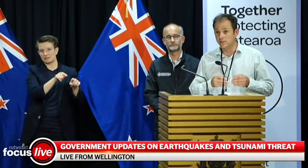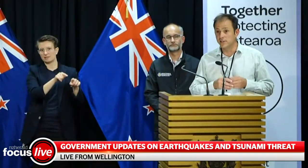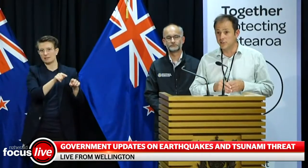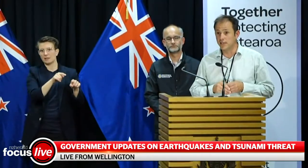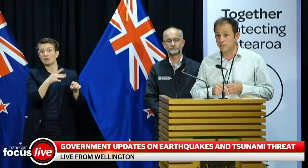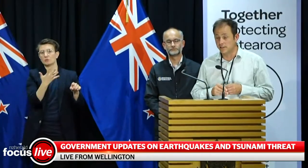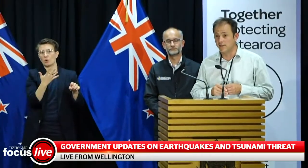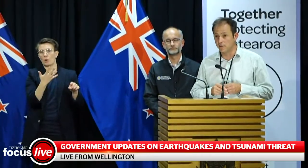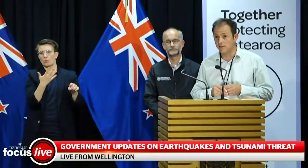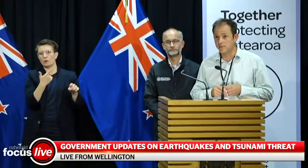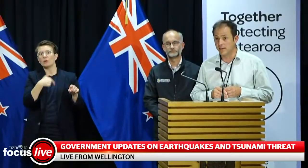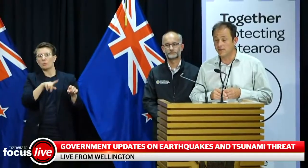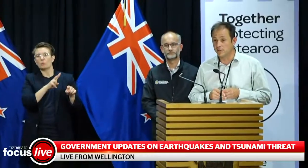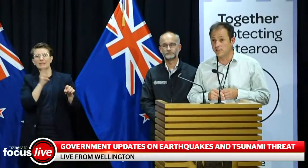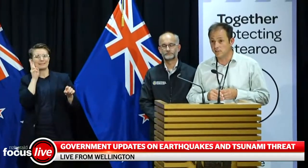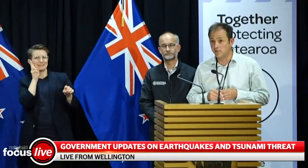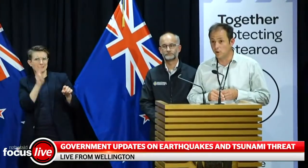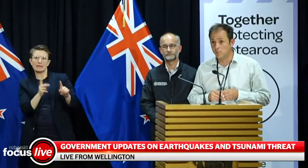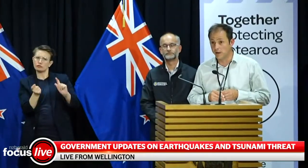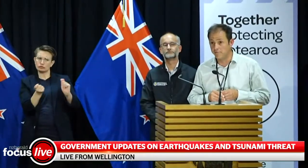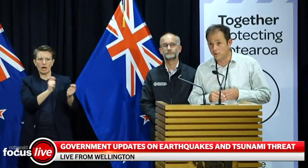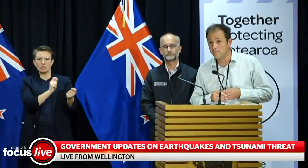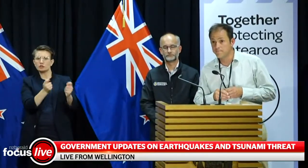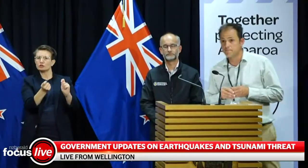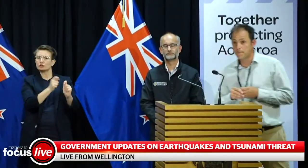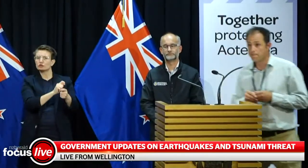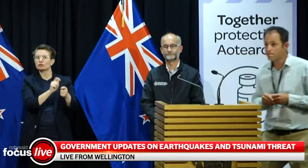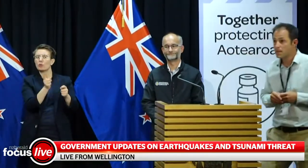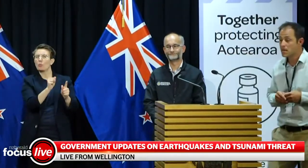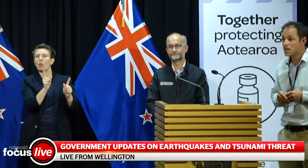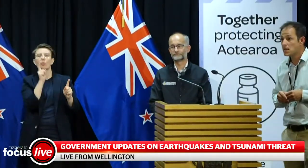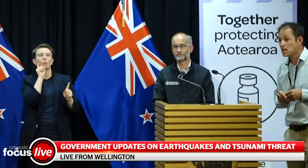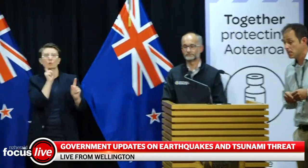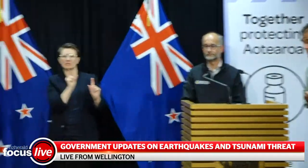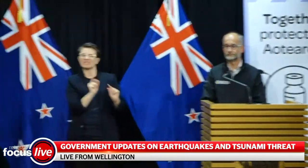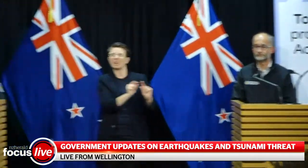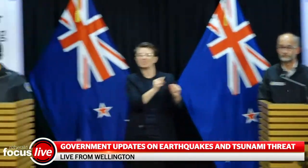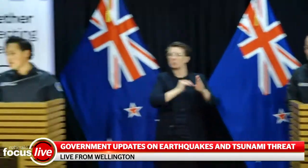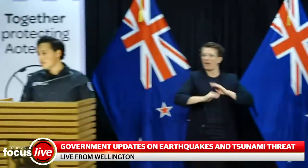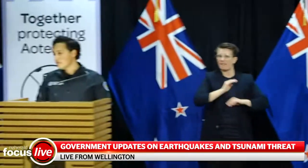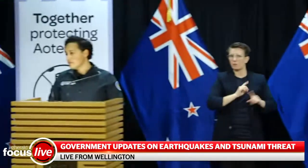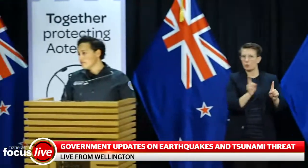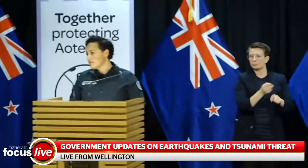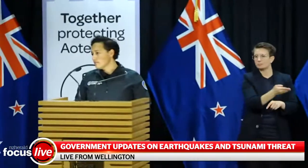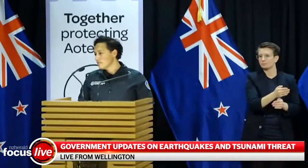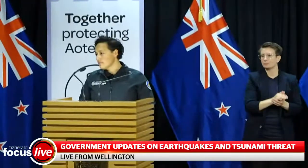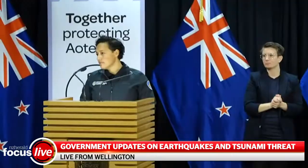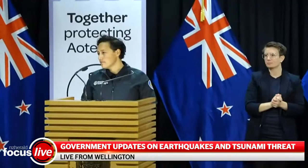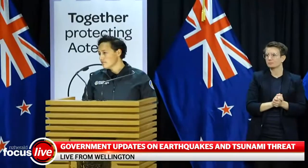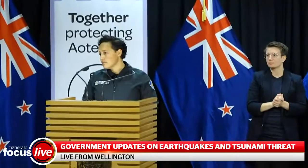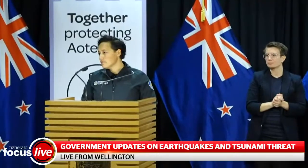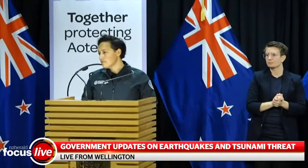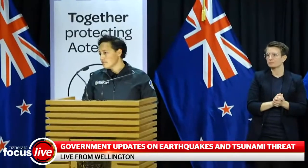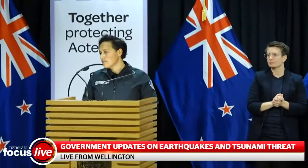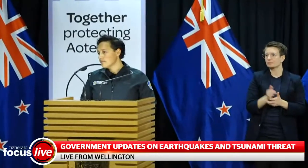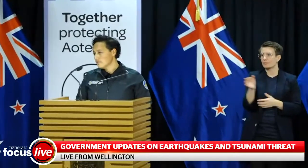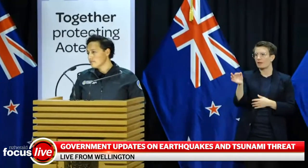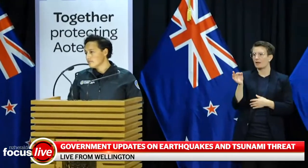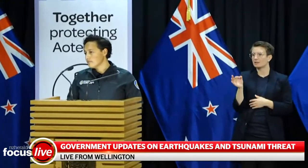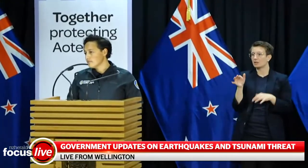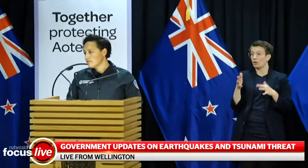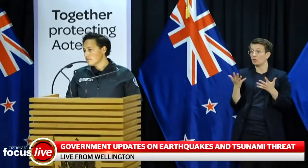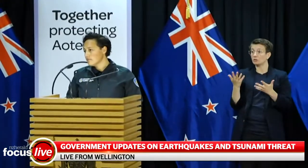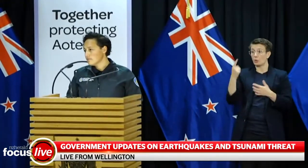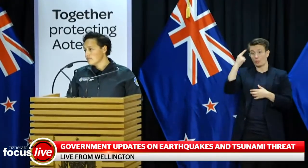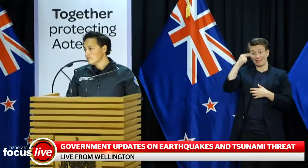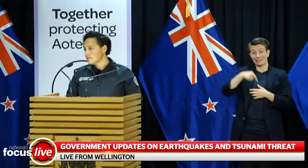expectations to see changes in the currents there and changes in the water behaviour. Mr. Fry mentioned time saves lives. This morning, were lives